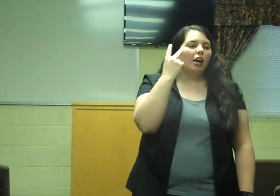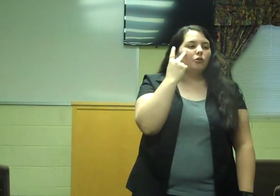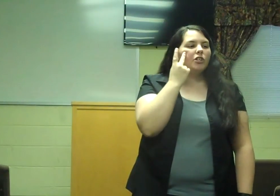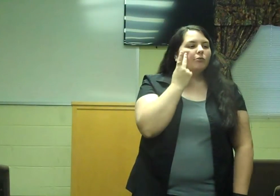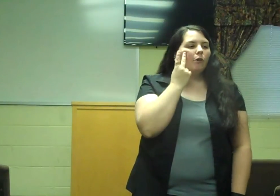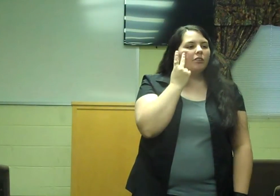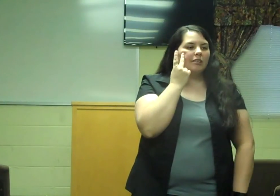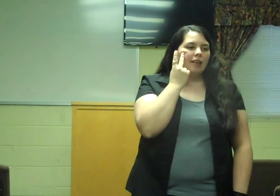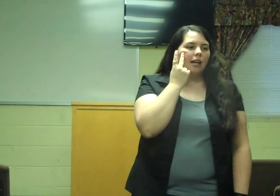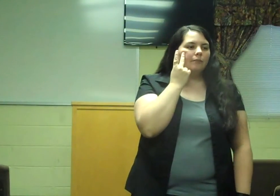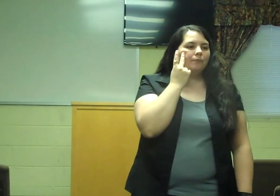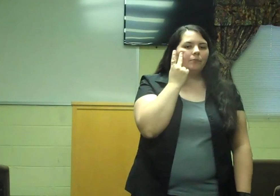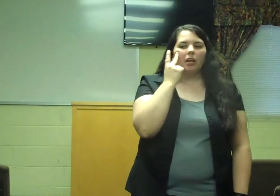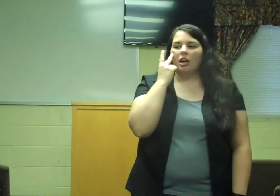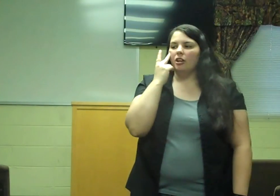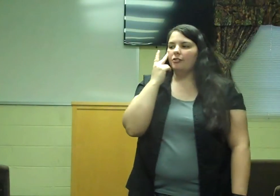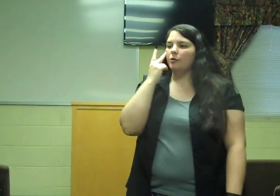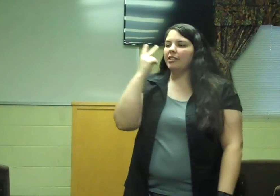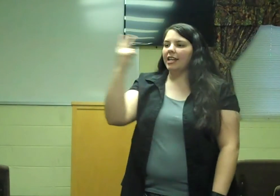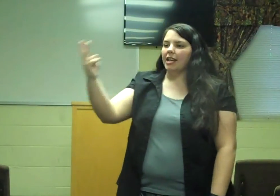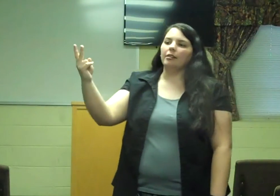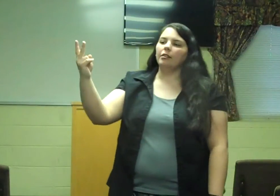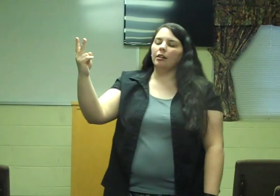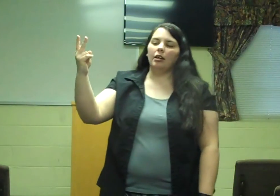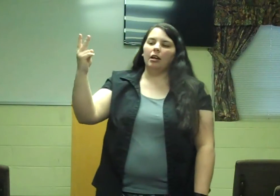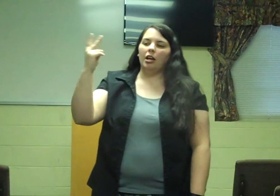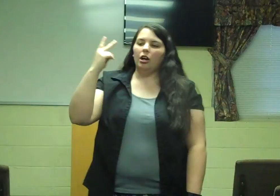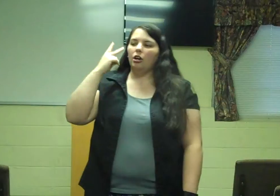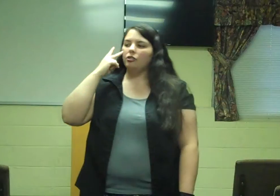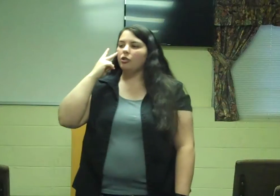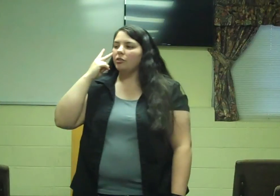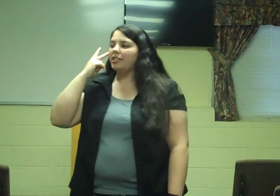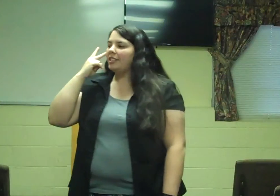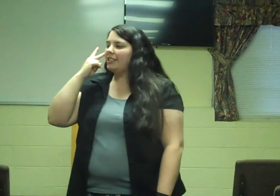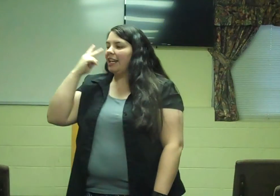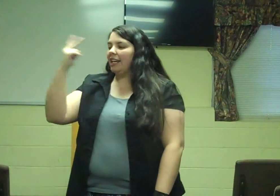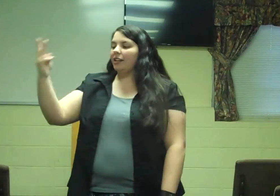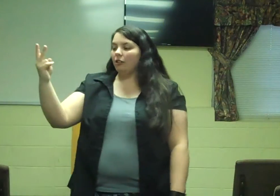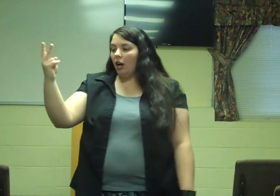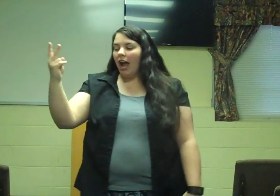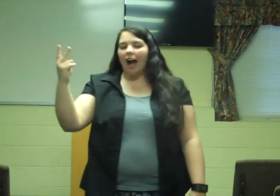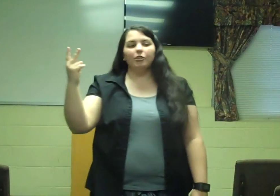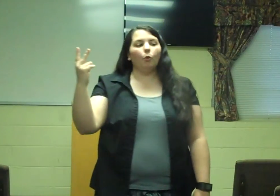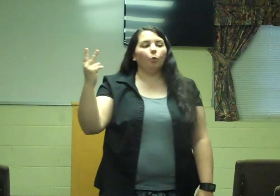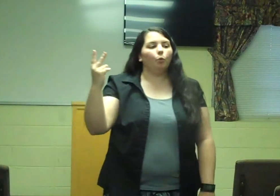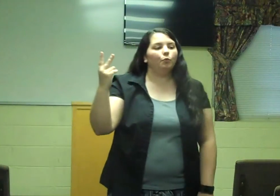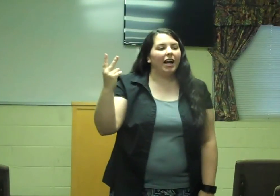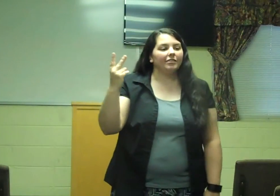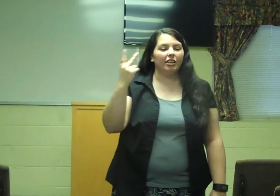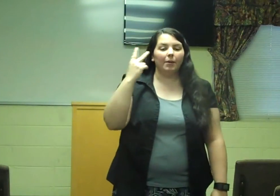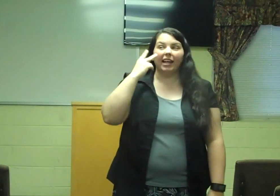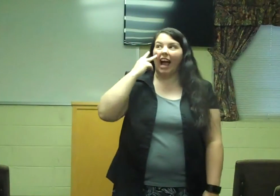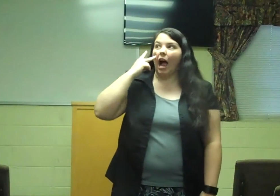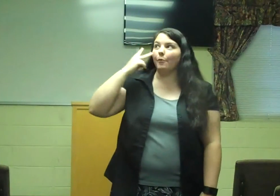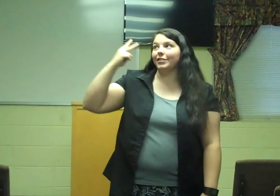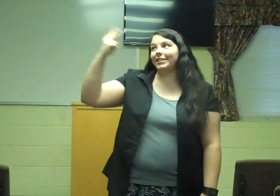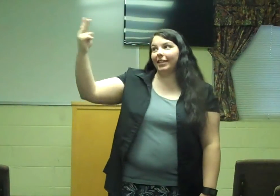So, we just move it to the side. So, C. So, C. And so, that's going to be I'm going to